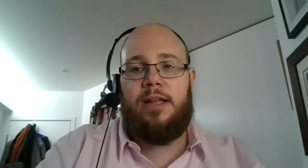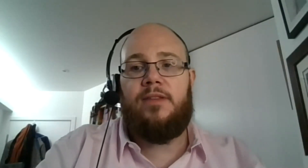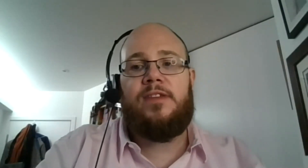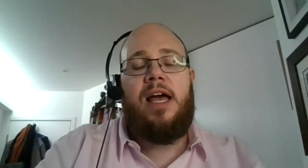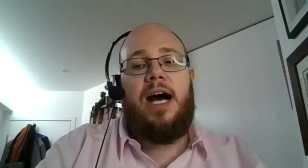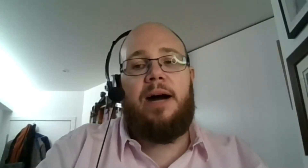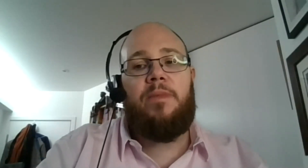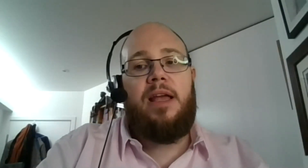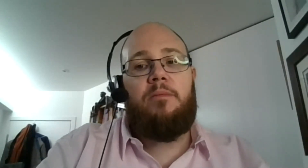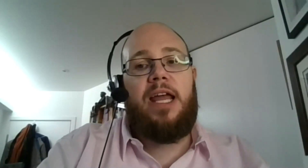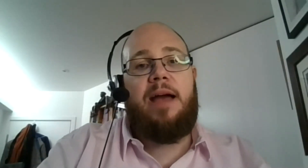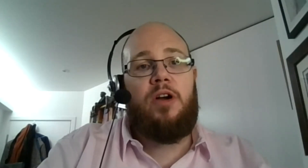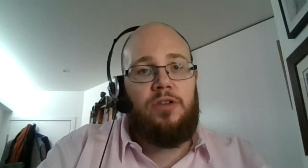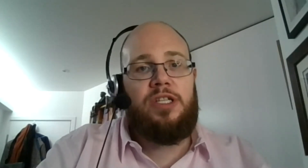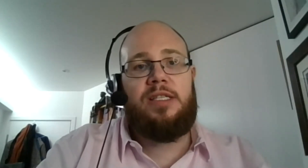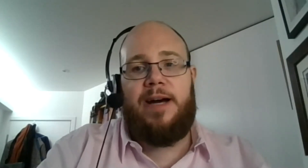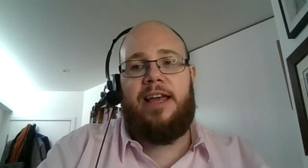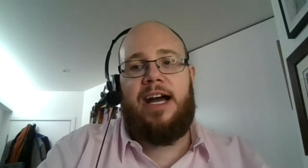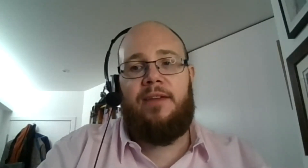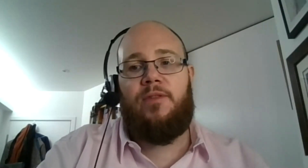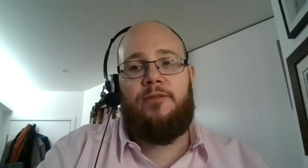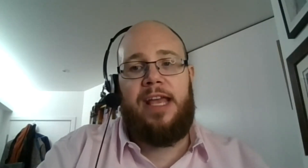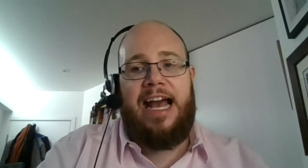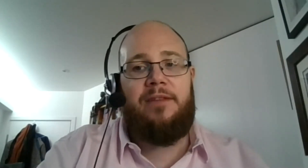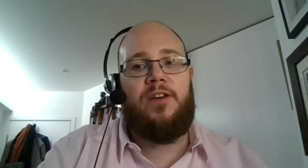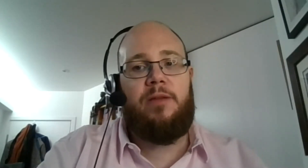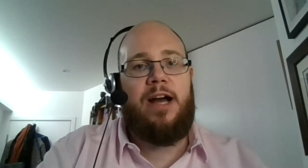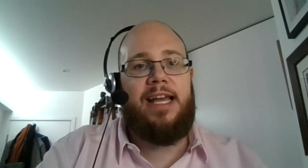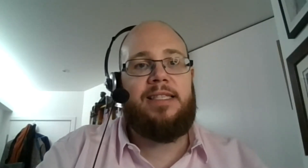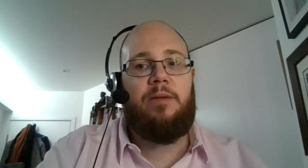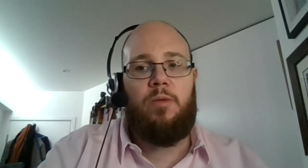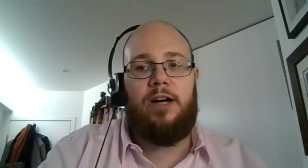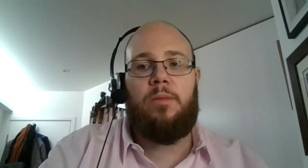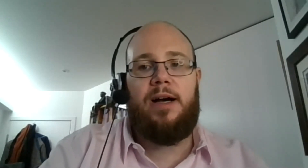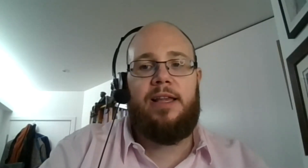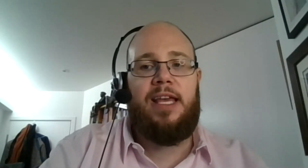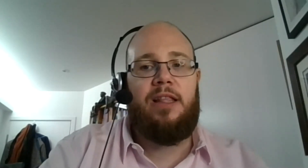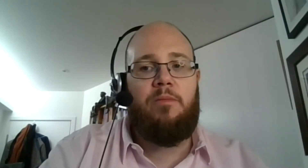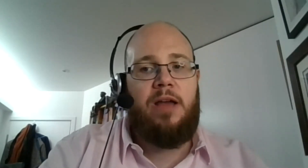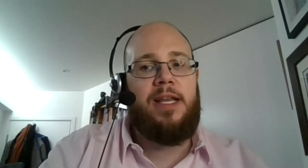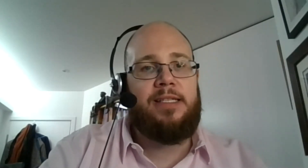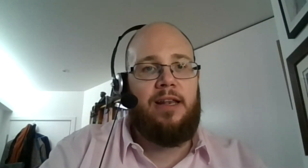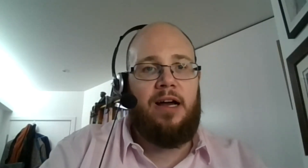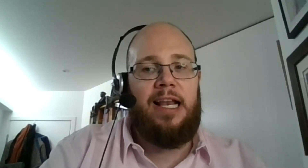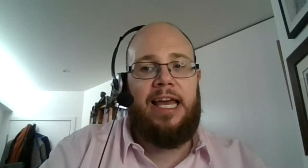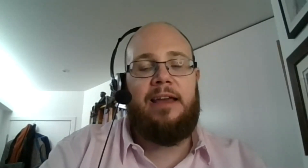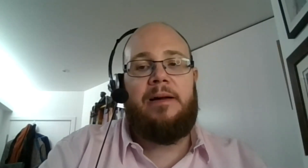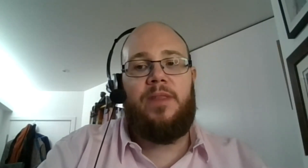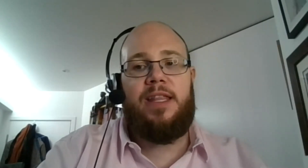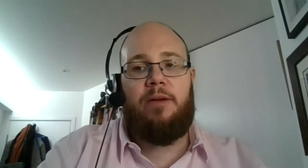once. But I am conscious about that. And if we can find ways, then we will. But I think at the moment, it's unlikely that there will